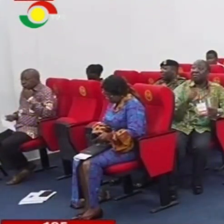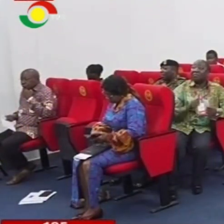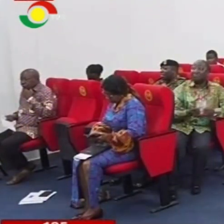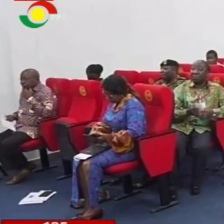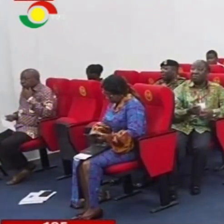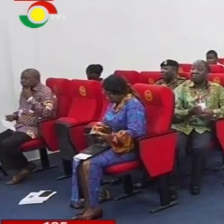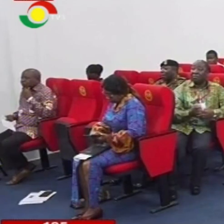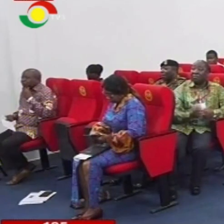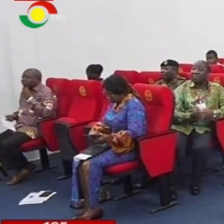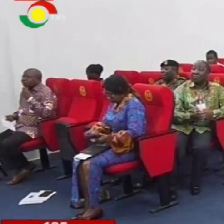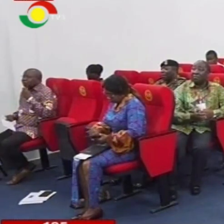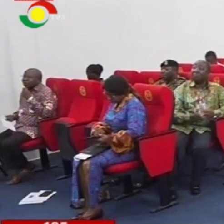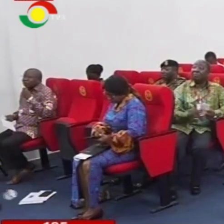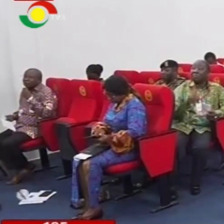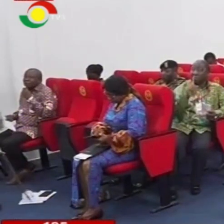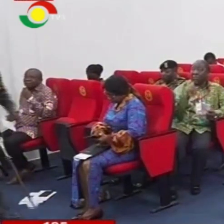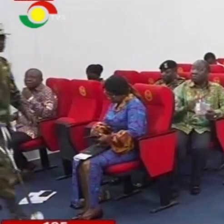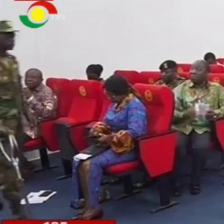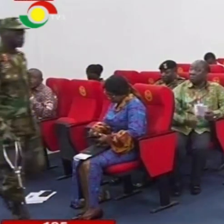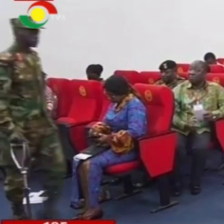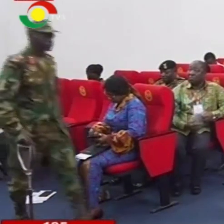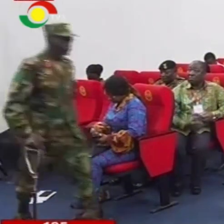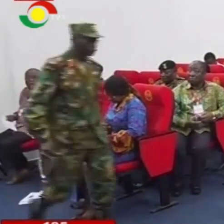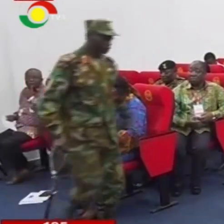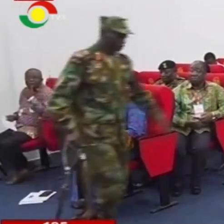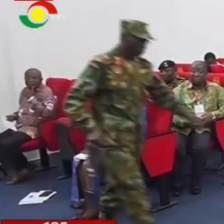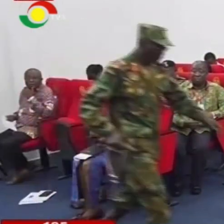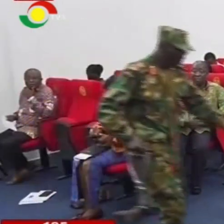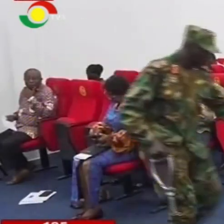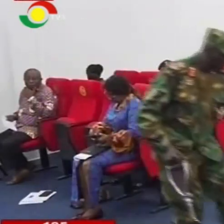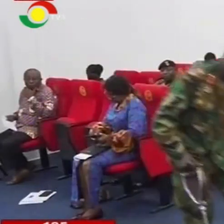Thank you, Brigadier General, for that response.